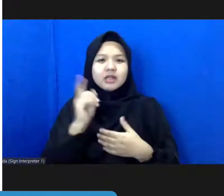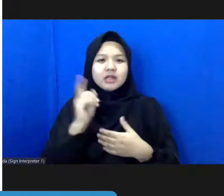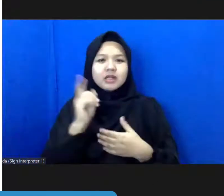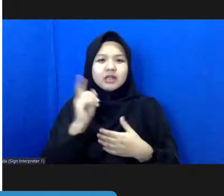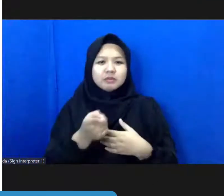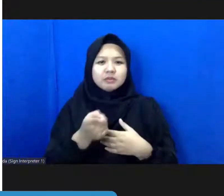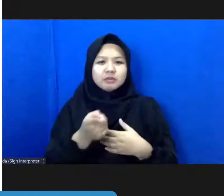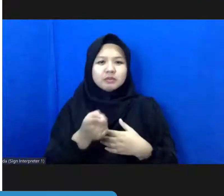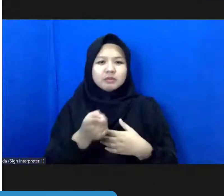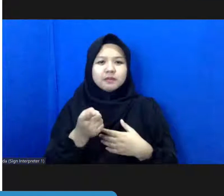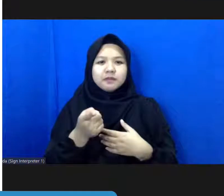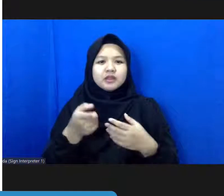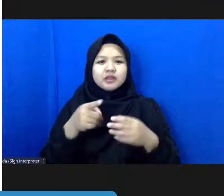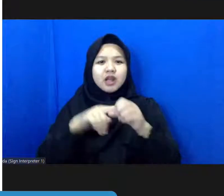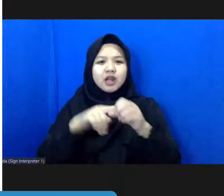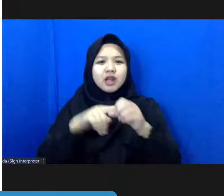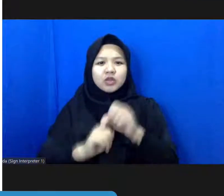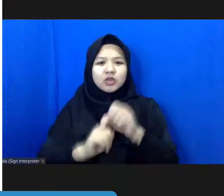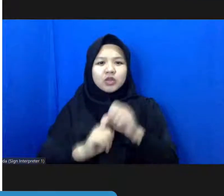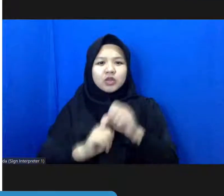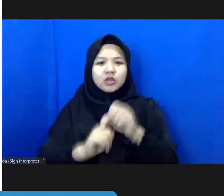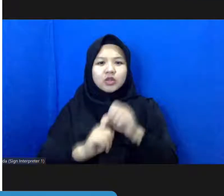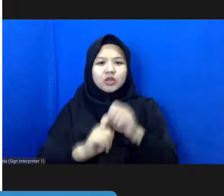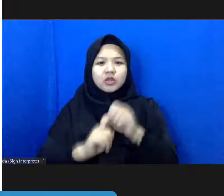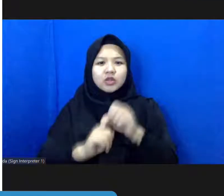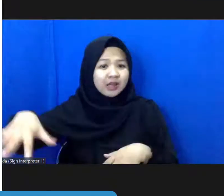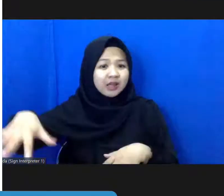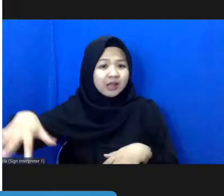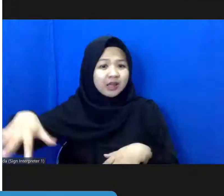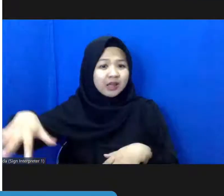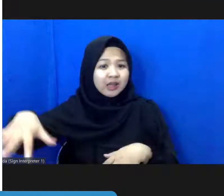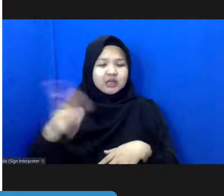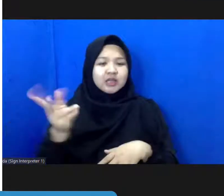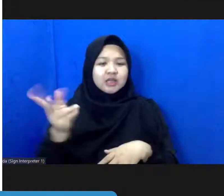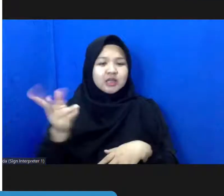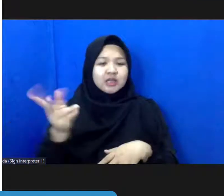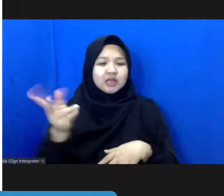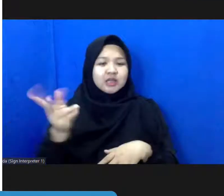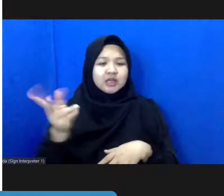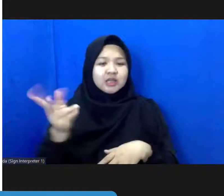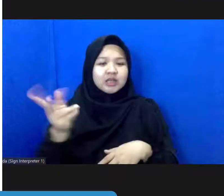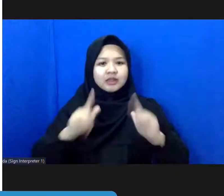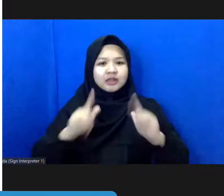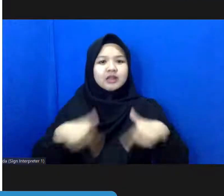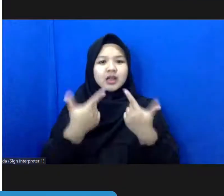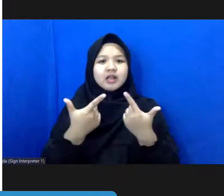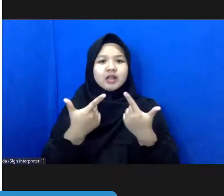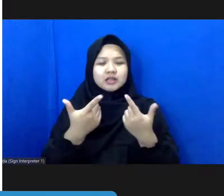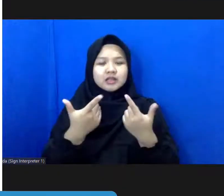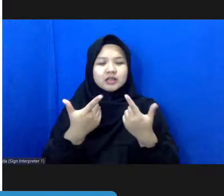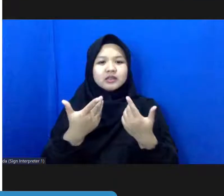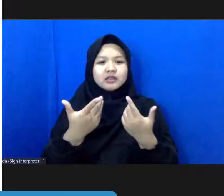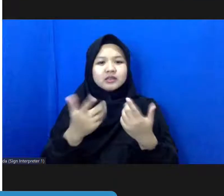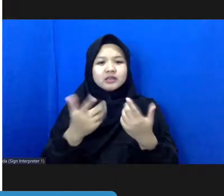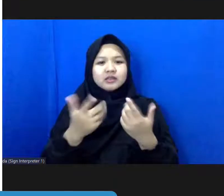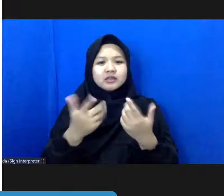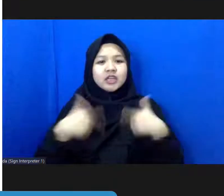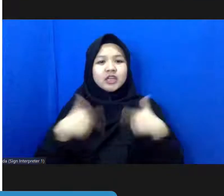contextual, and that's where the world we're living in. We are living in the VUCA context, right? Volatile and